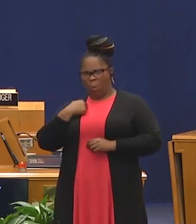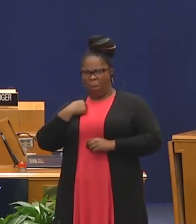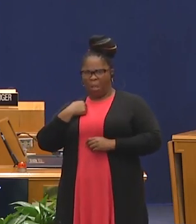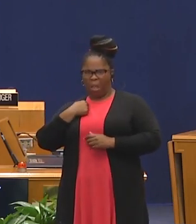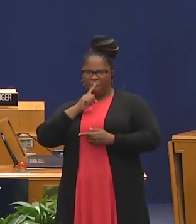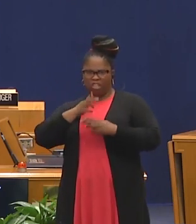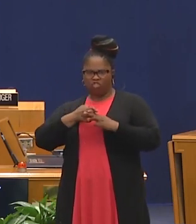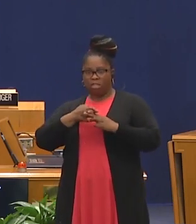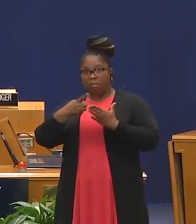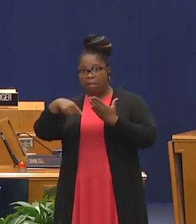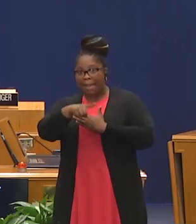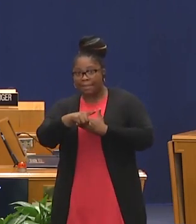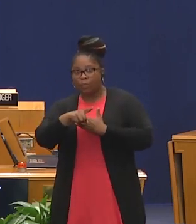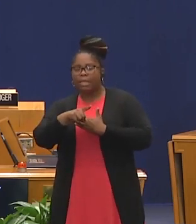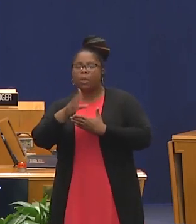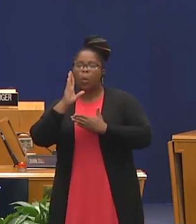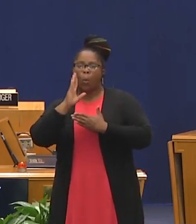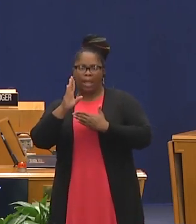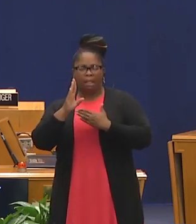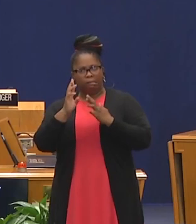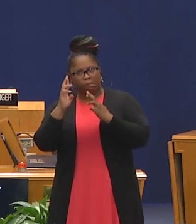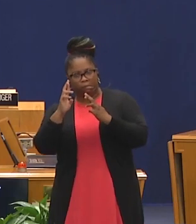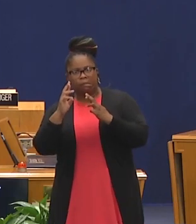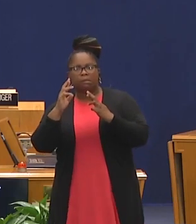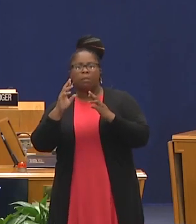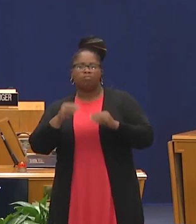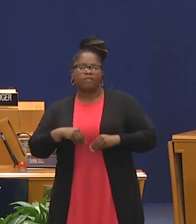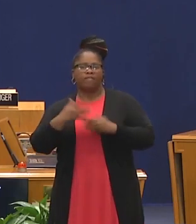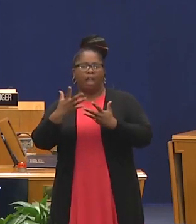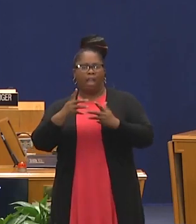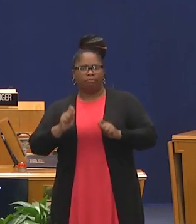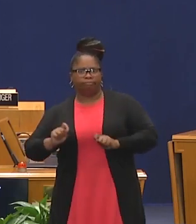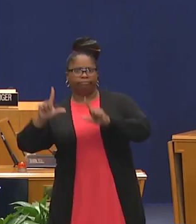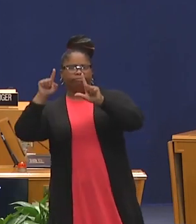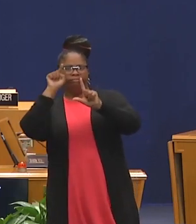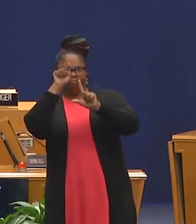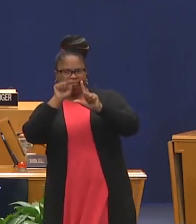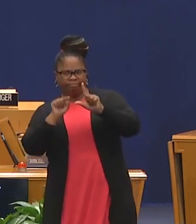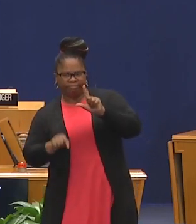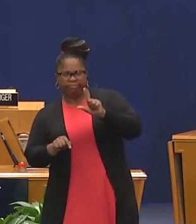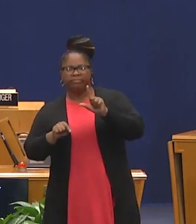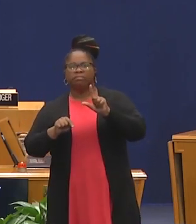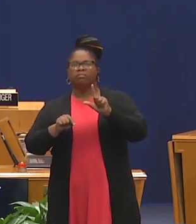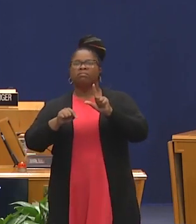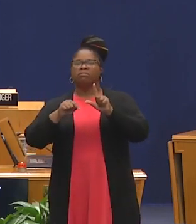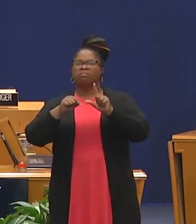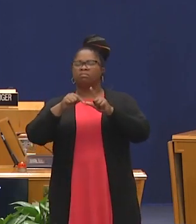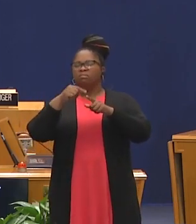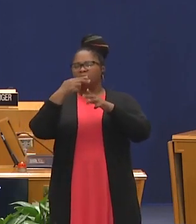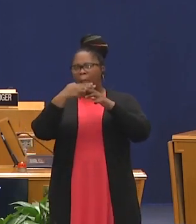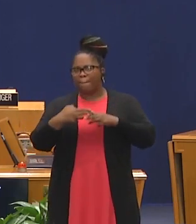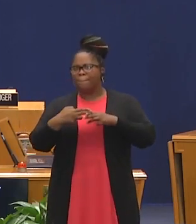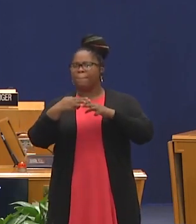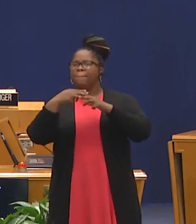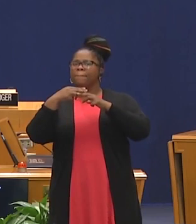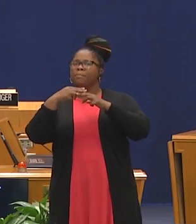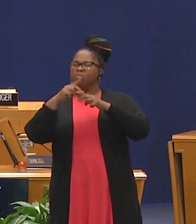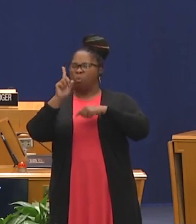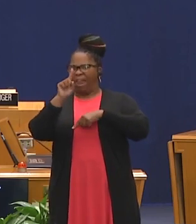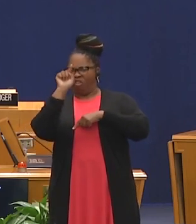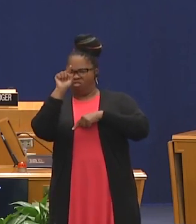with information by site that includes the number of positive and suspect cases among residents and staff, and also